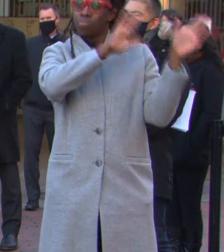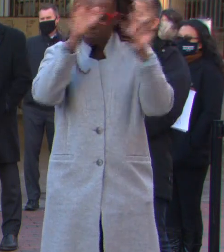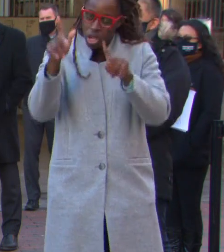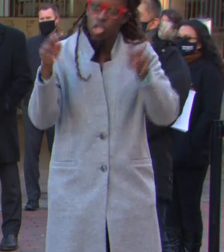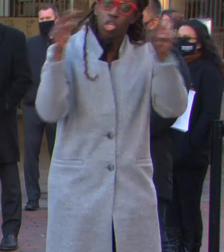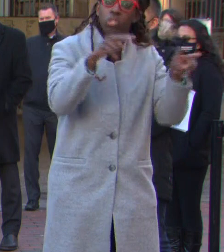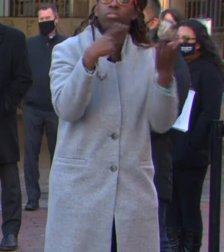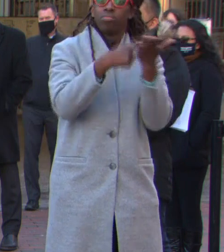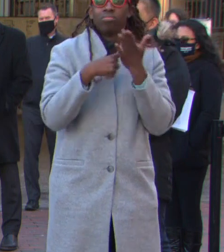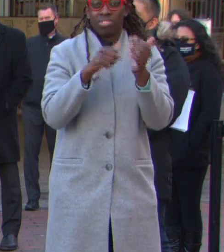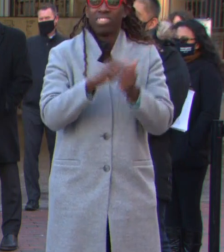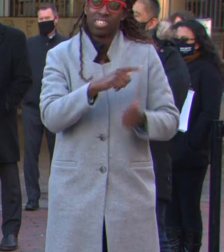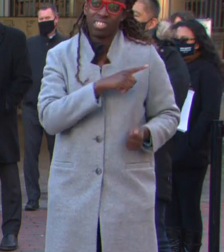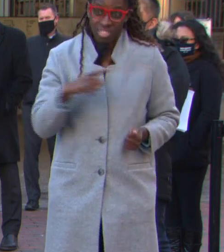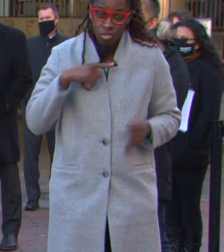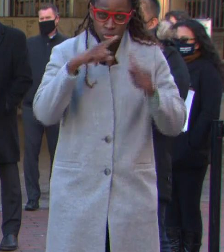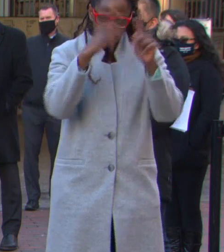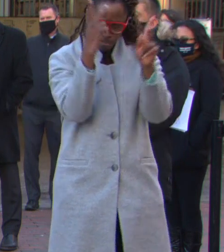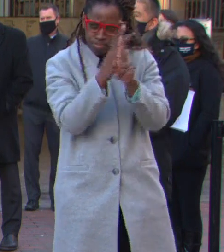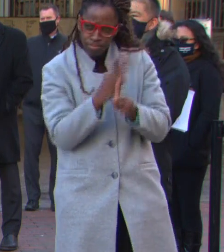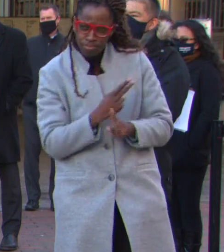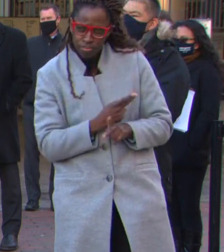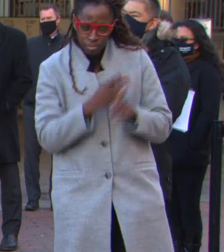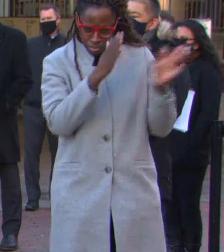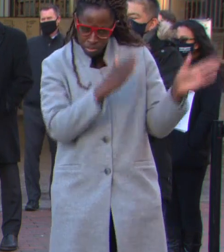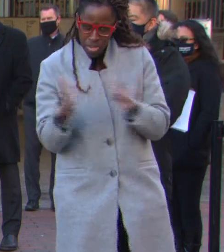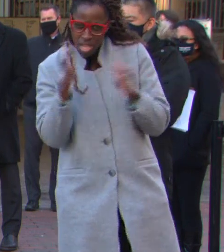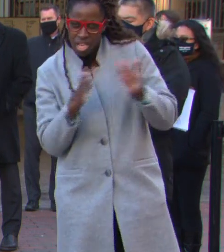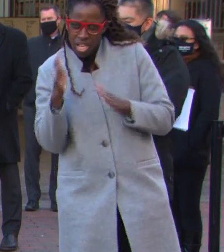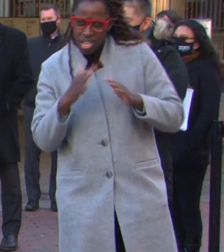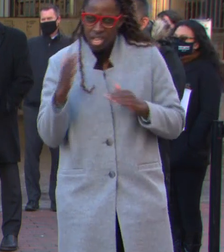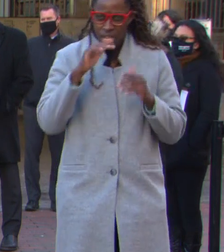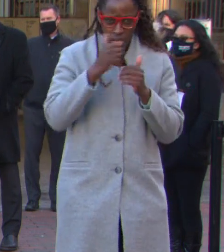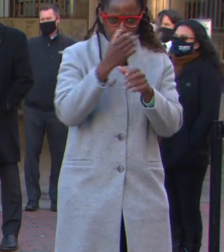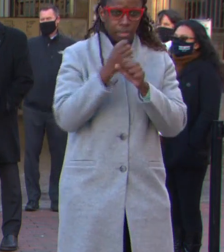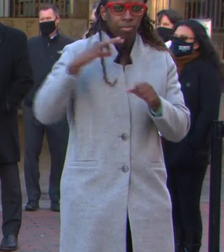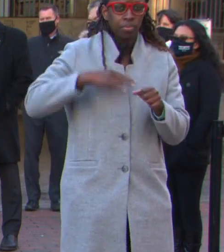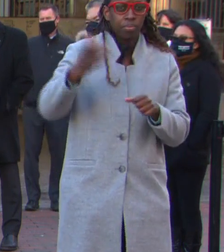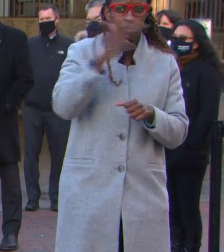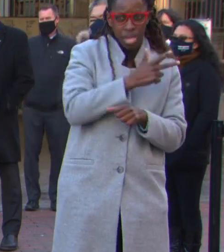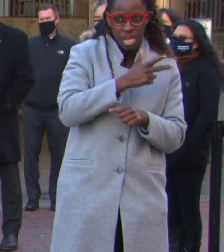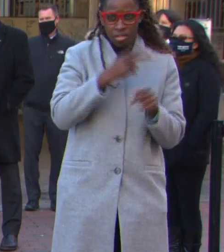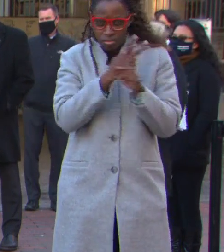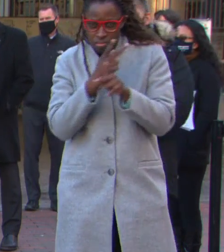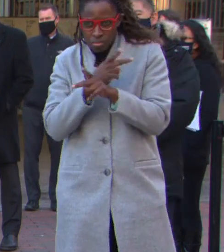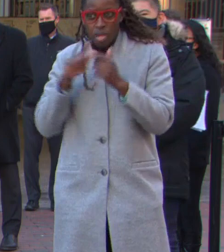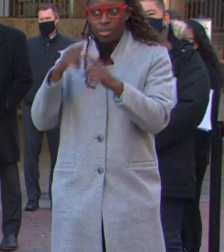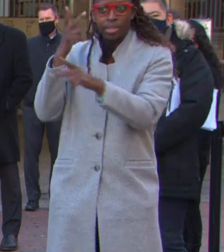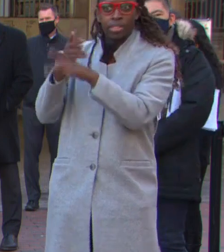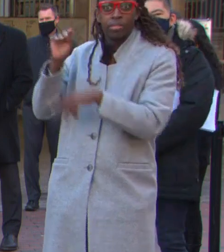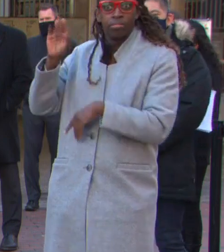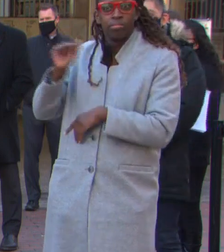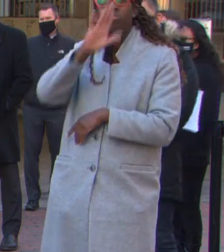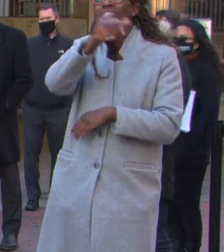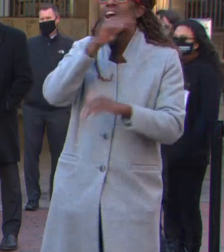a plan that's an equitable plan that works all along. Cutting MBTA service will set us back further in the Commonwealth.